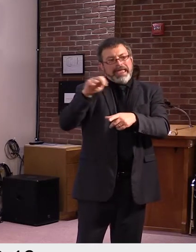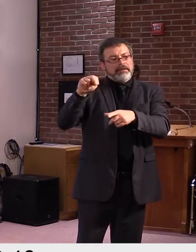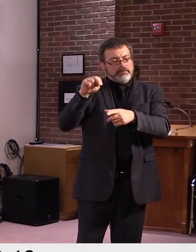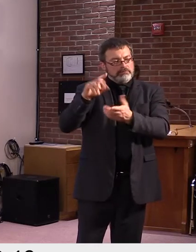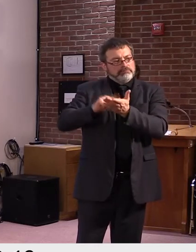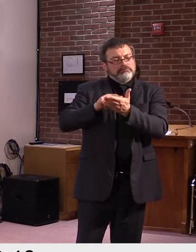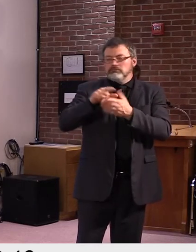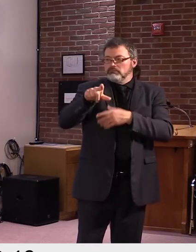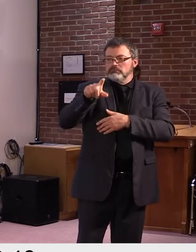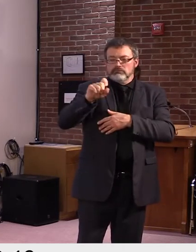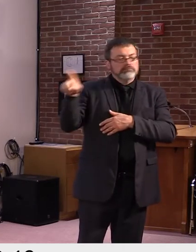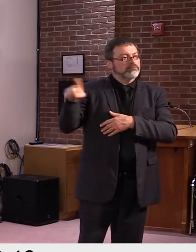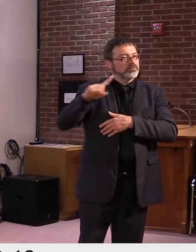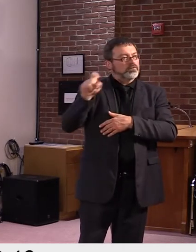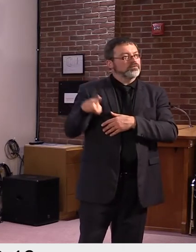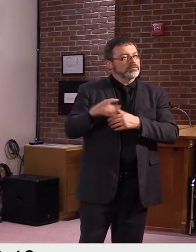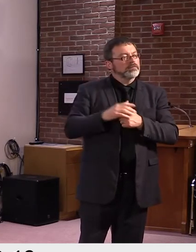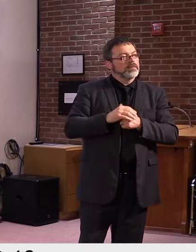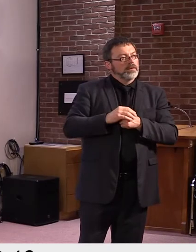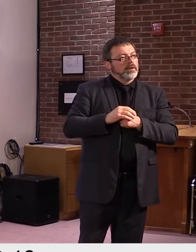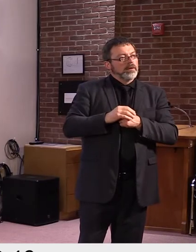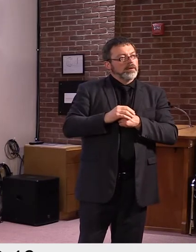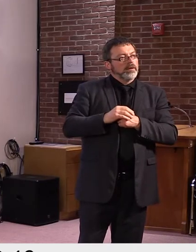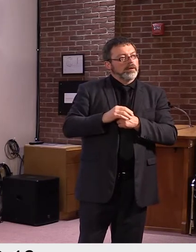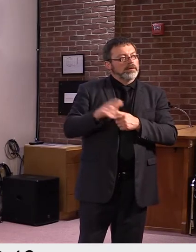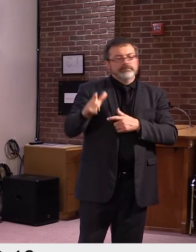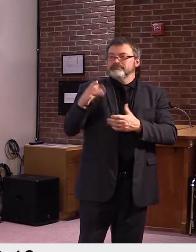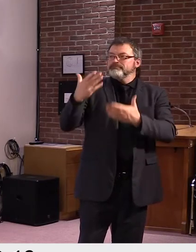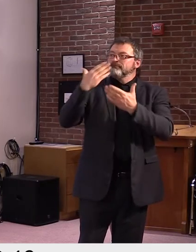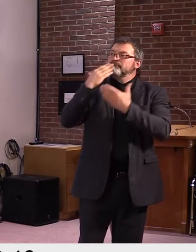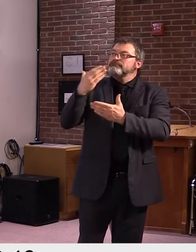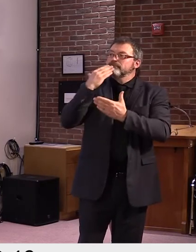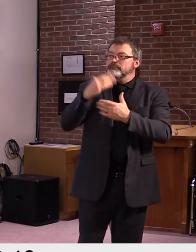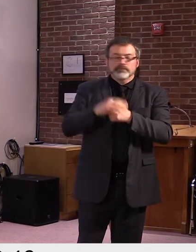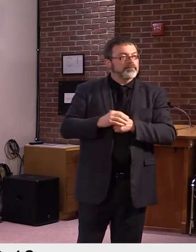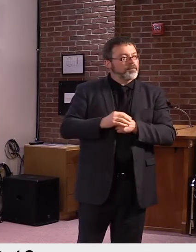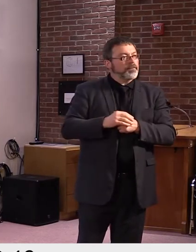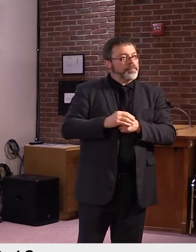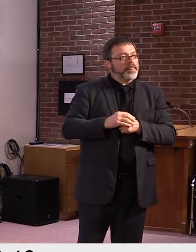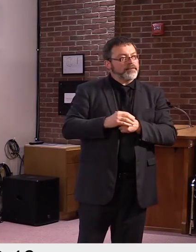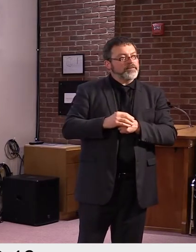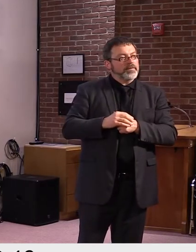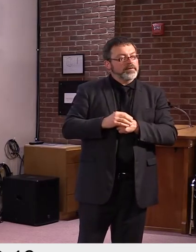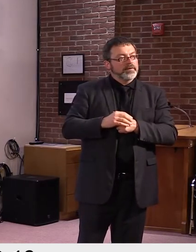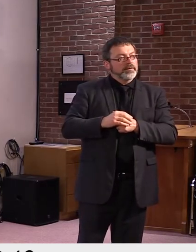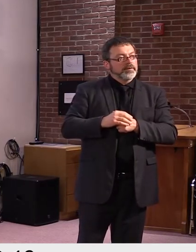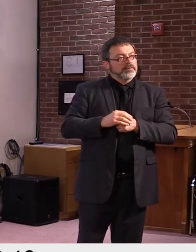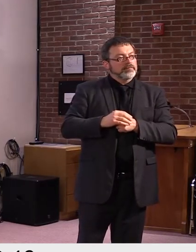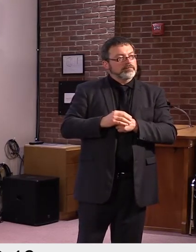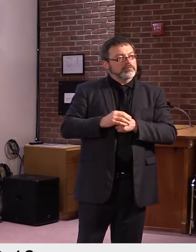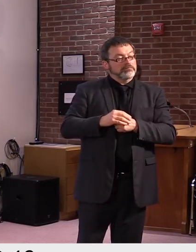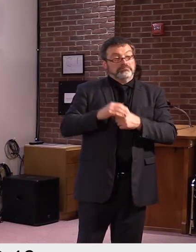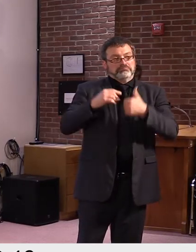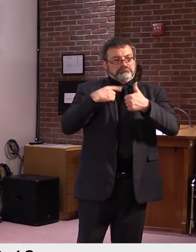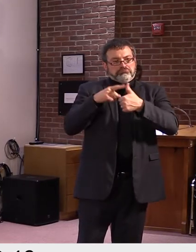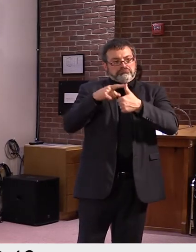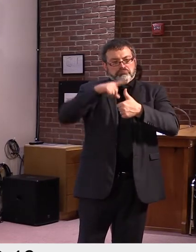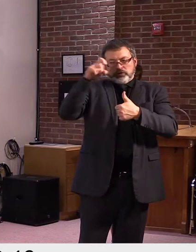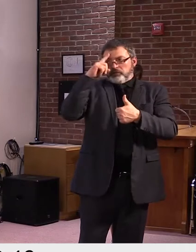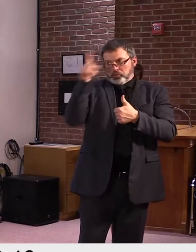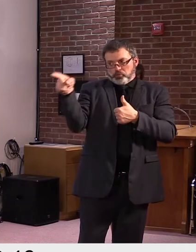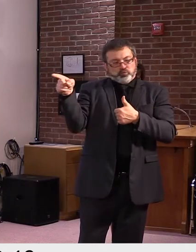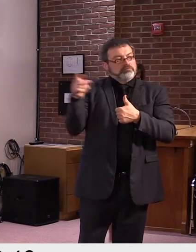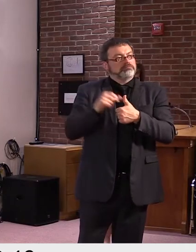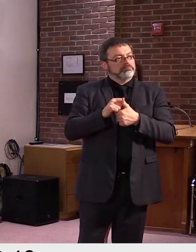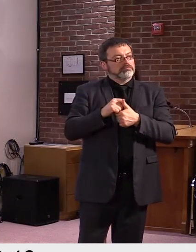It's star 6 to unmute, Greg. Thank you. Thank you very much. My first question, perhaps for the governor and